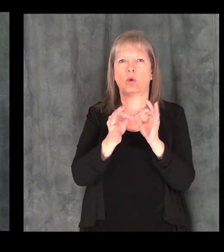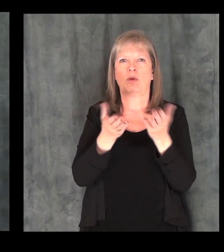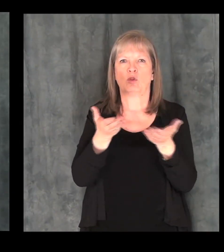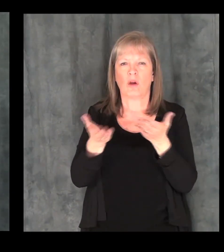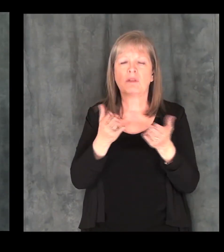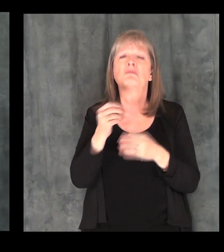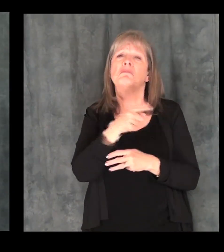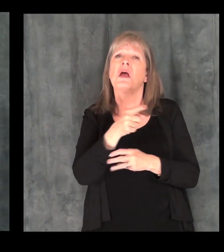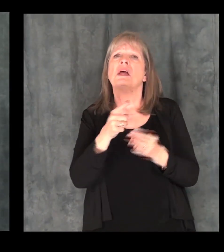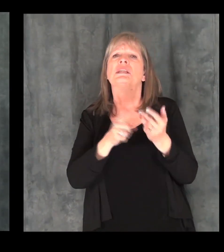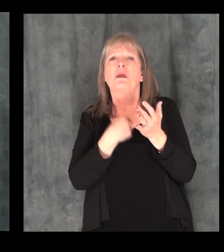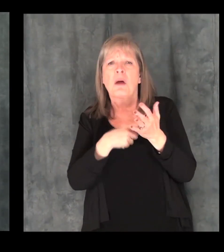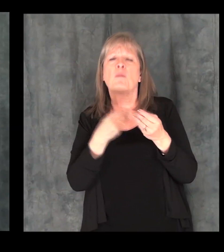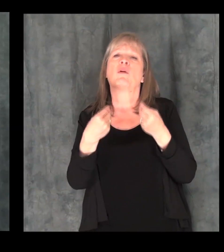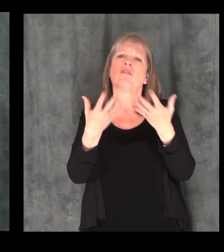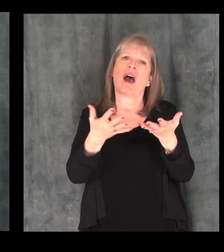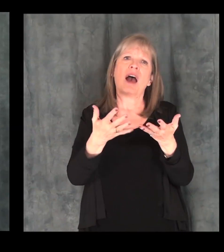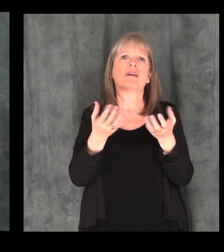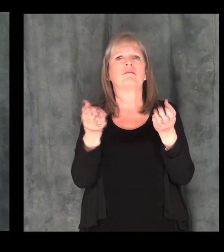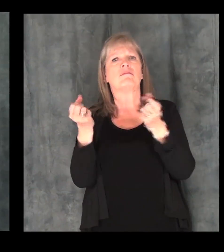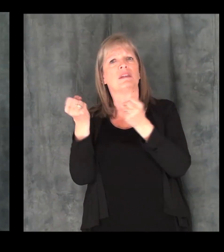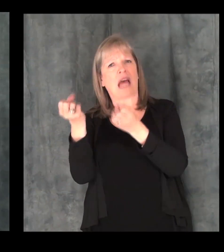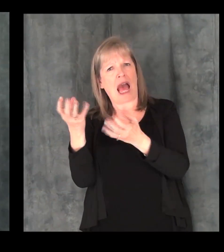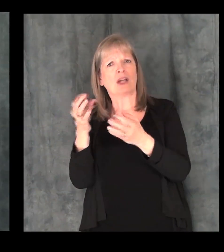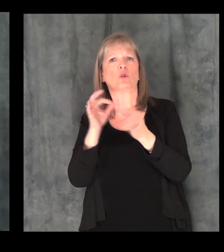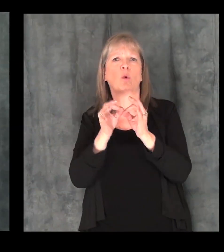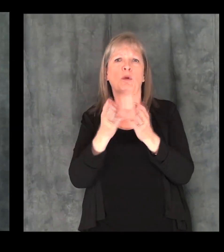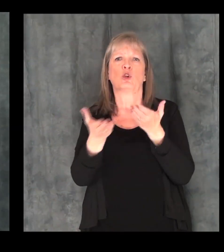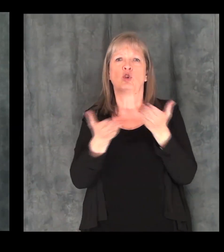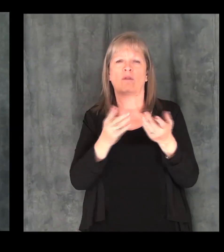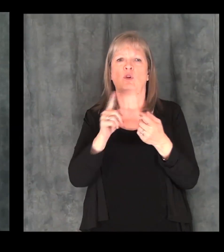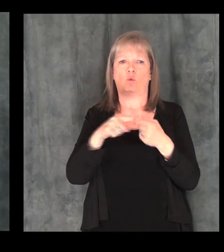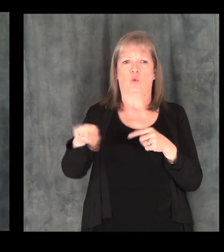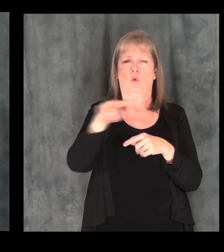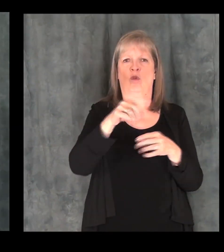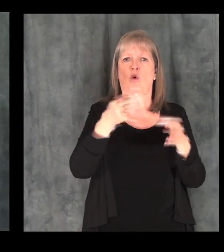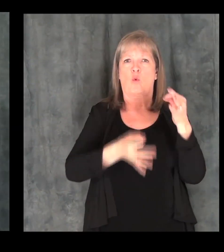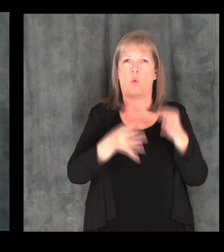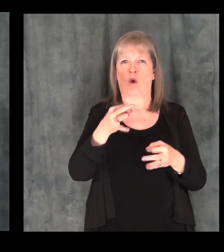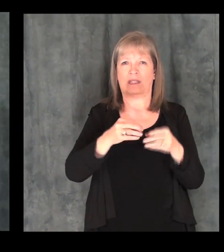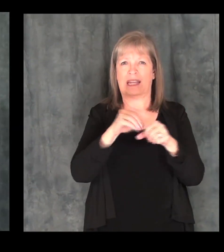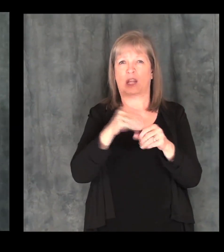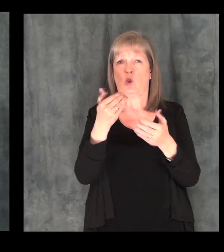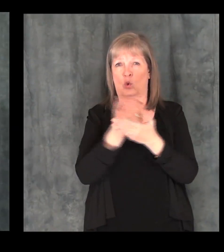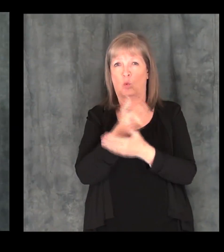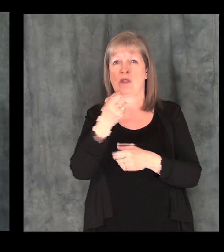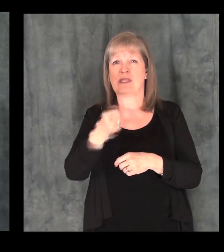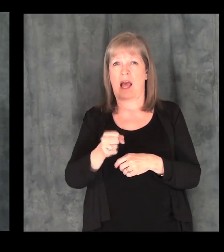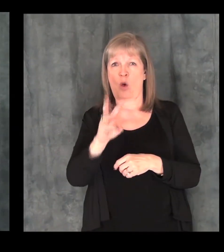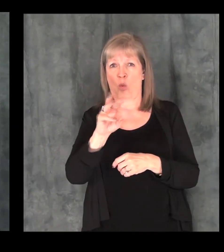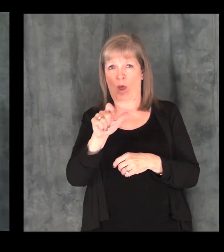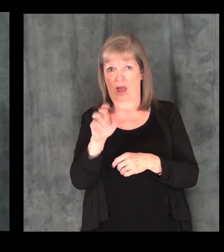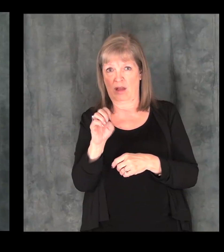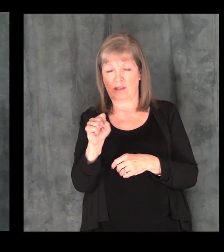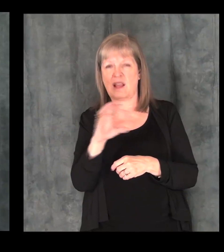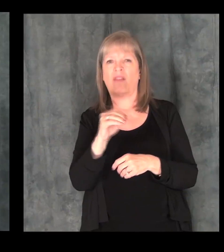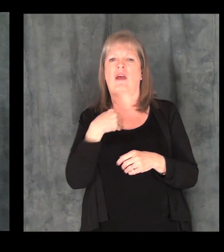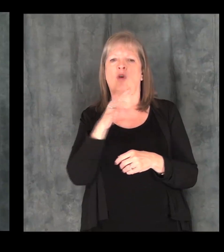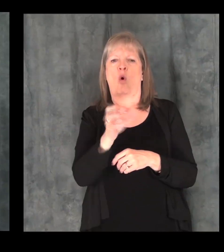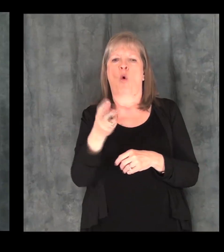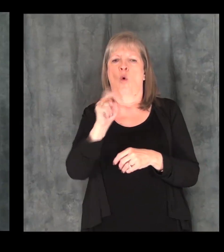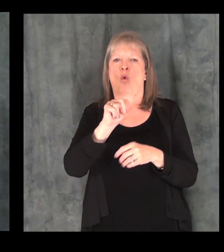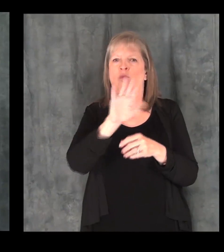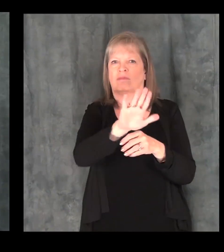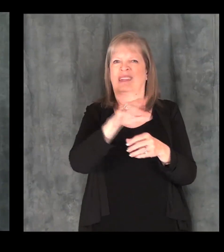occasionally provide sign language interpreting services to the courts in New South Wales, and they have an in-house video